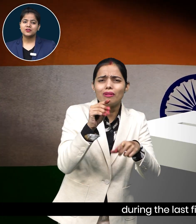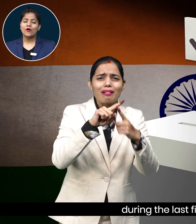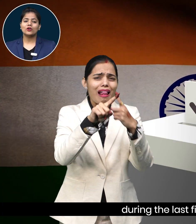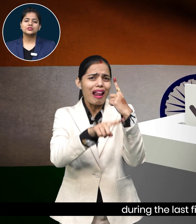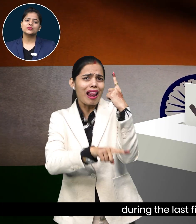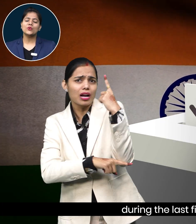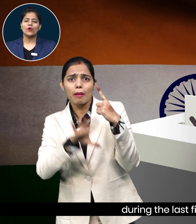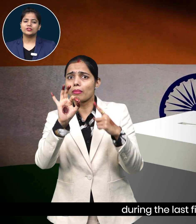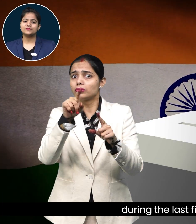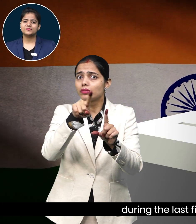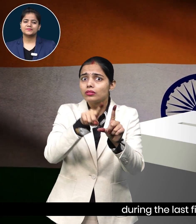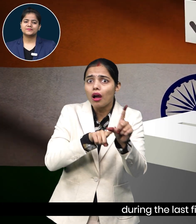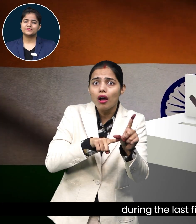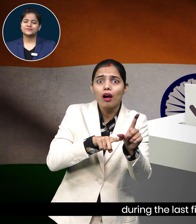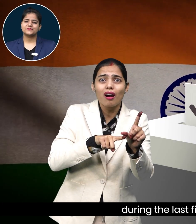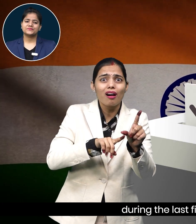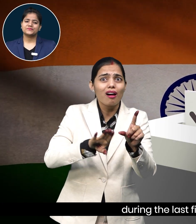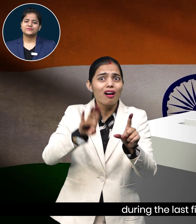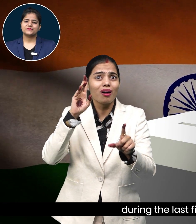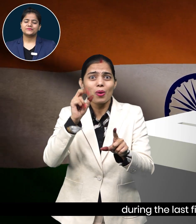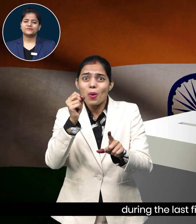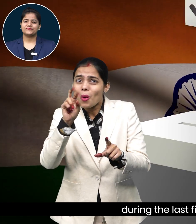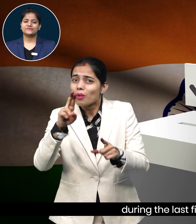years or so on.